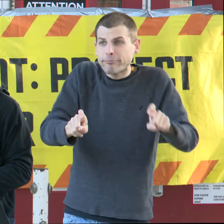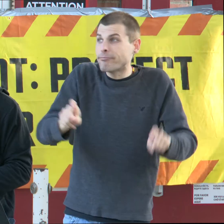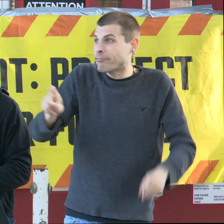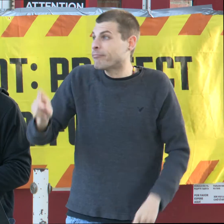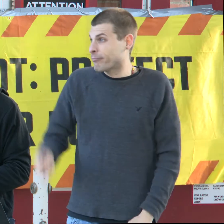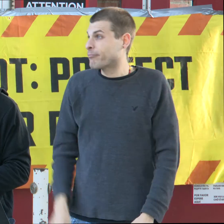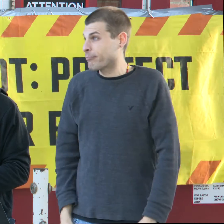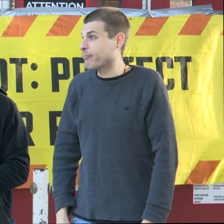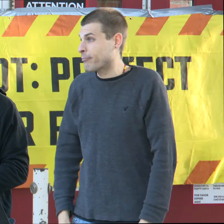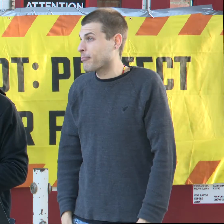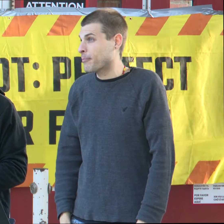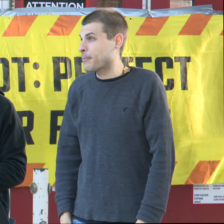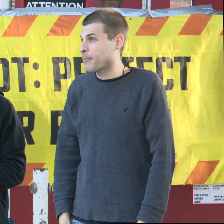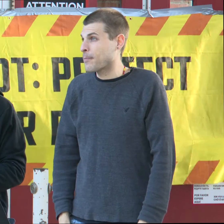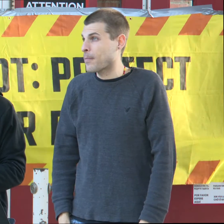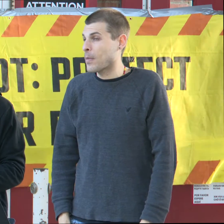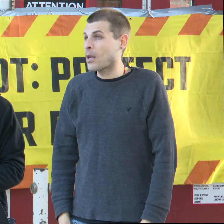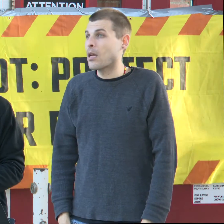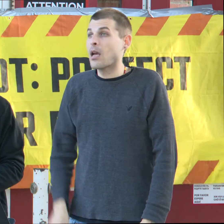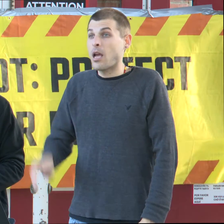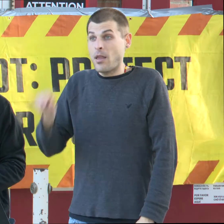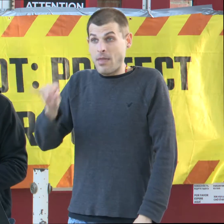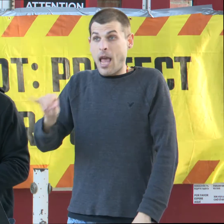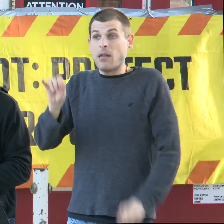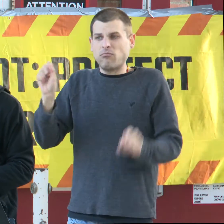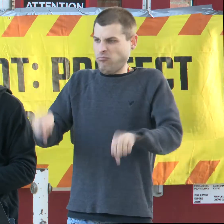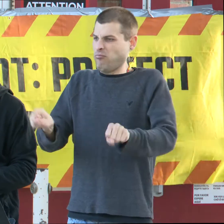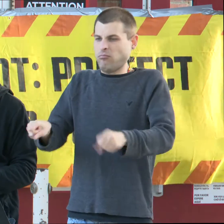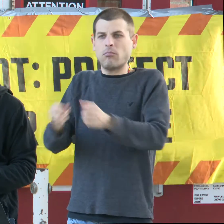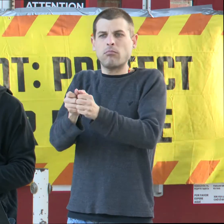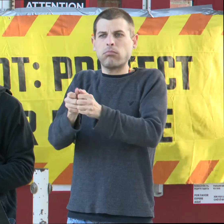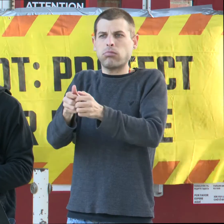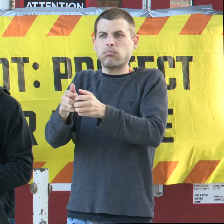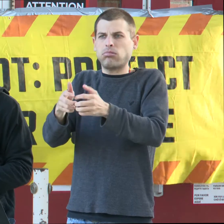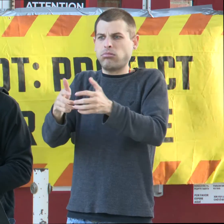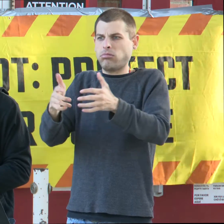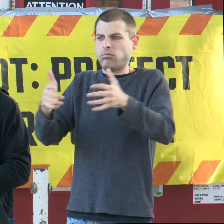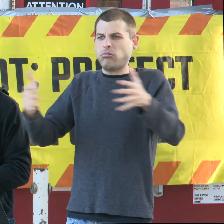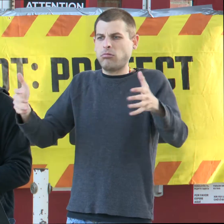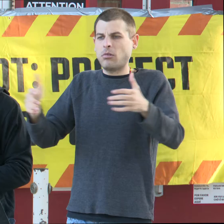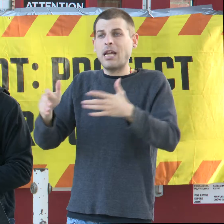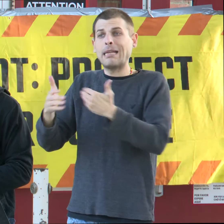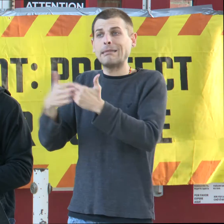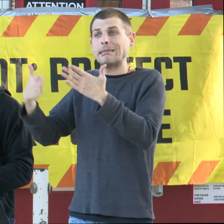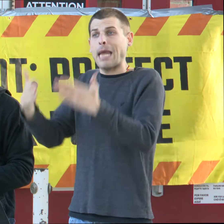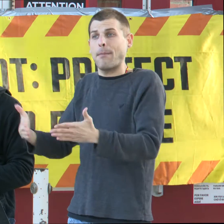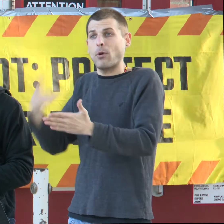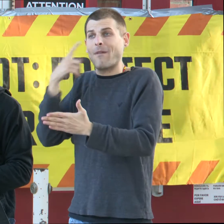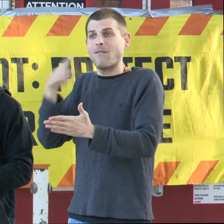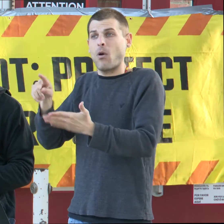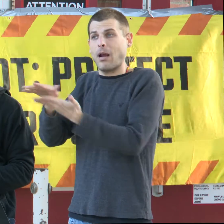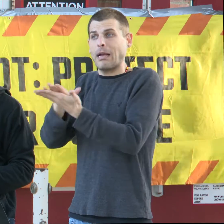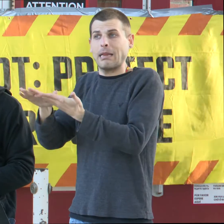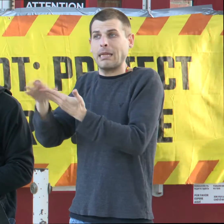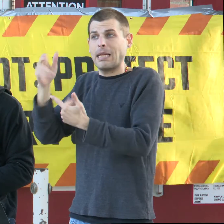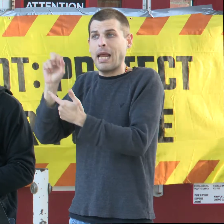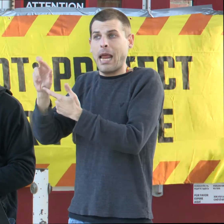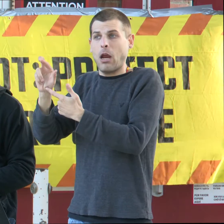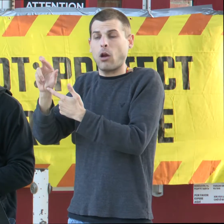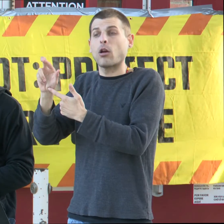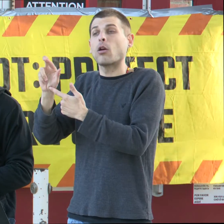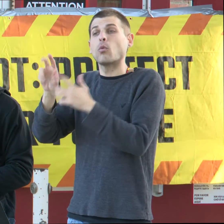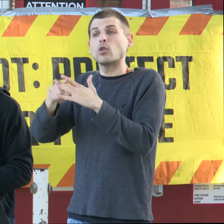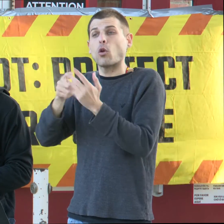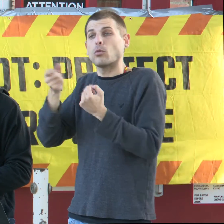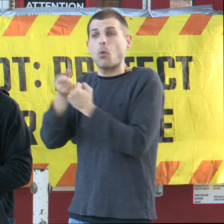futures. From there, we began to work with Neighbors for Clean Air on HB 2007.